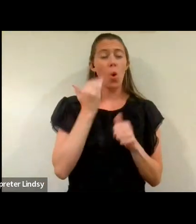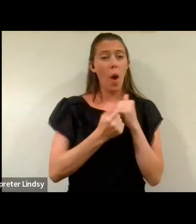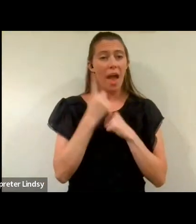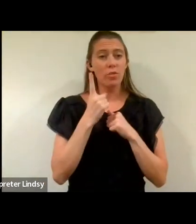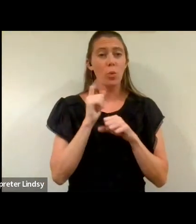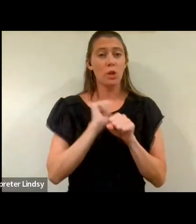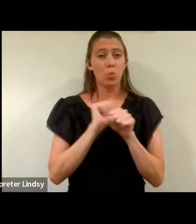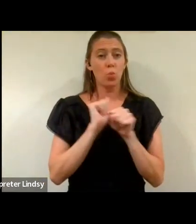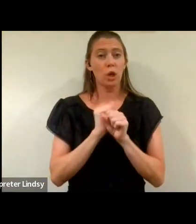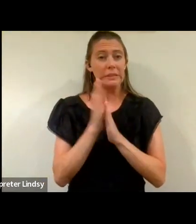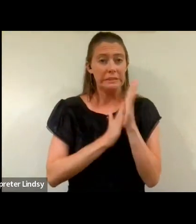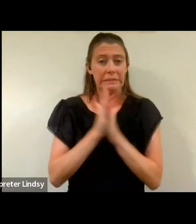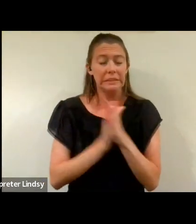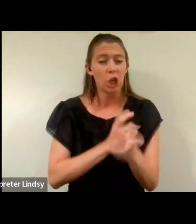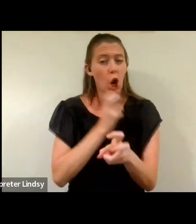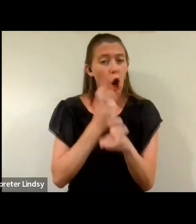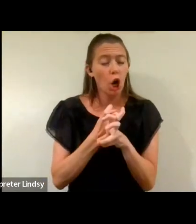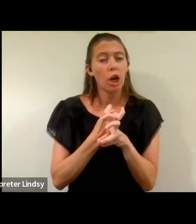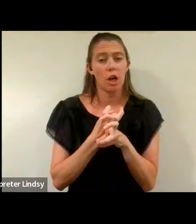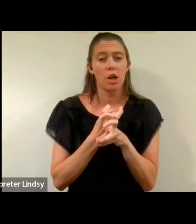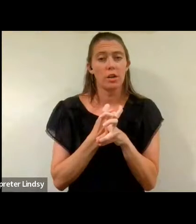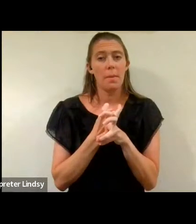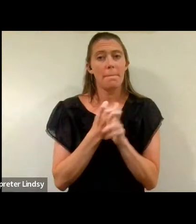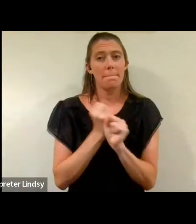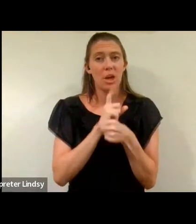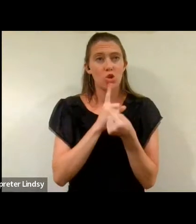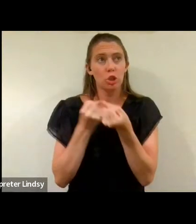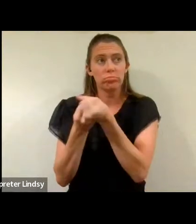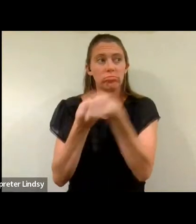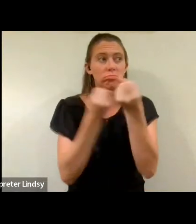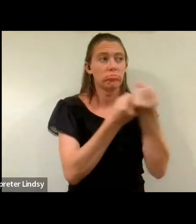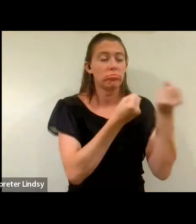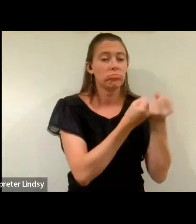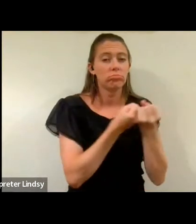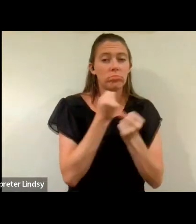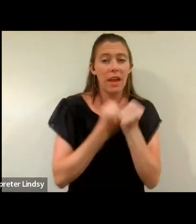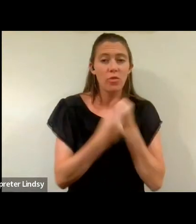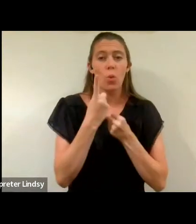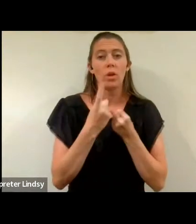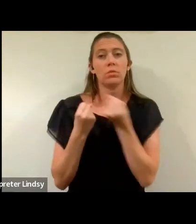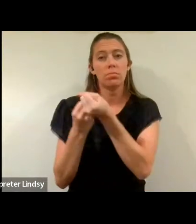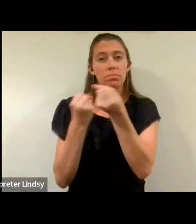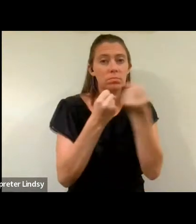but I think we need to be, I don't know how many spaces we have to sit in,